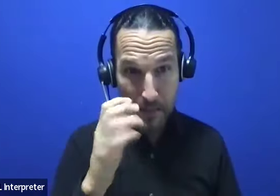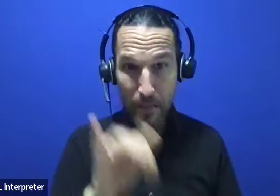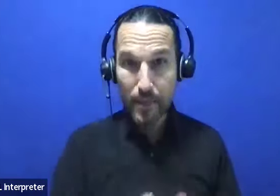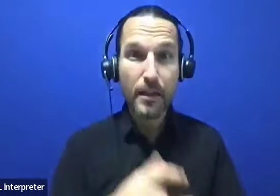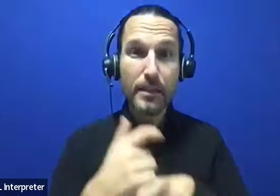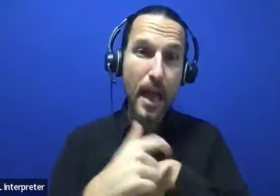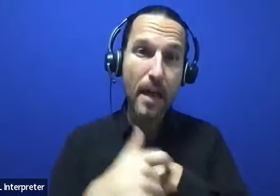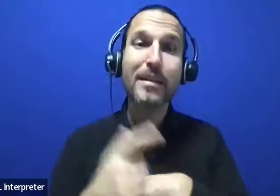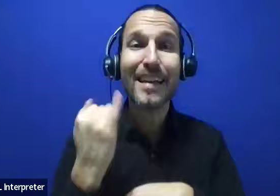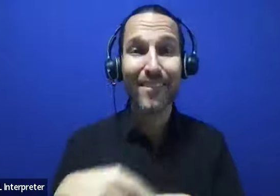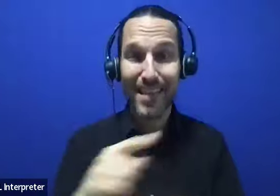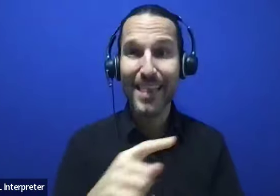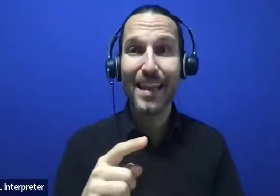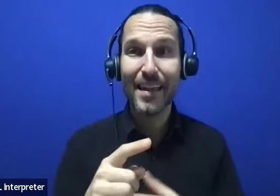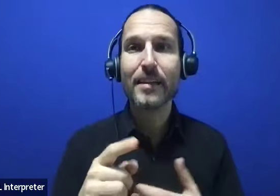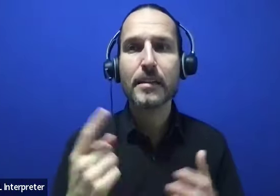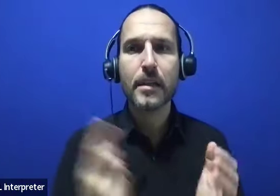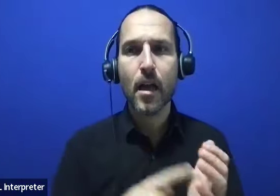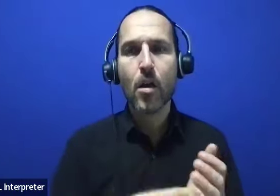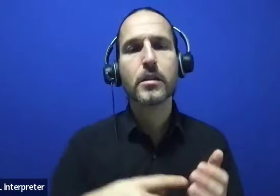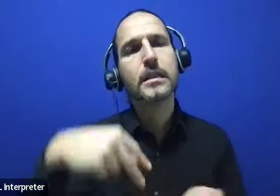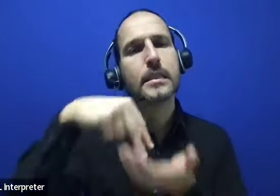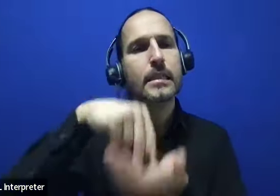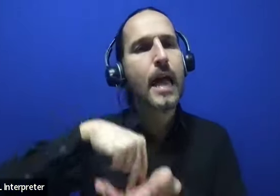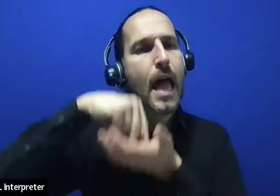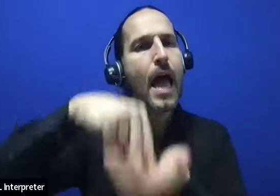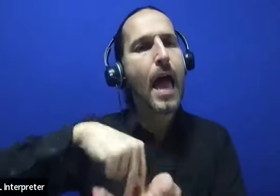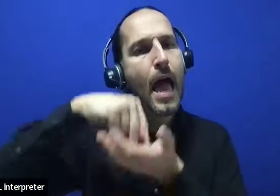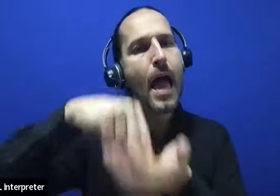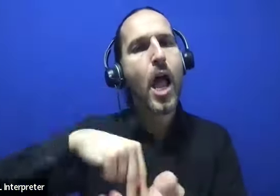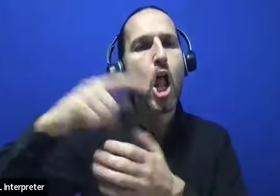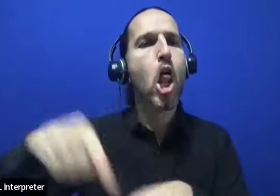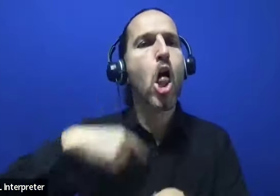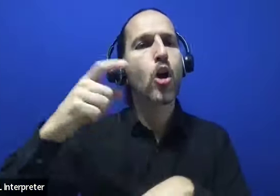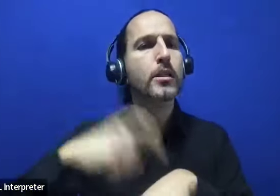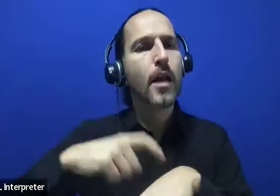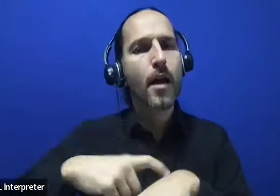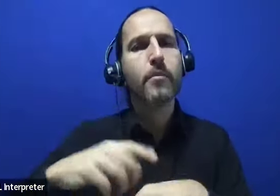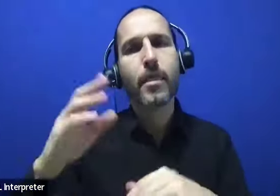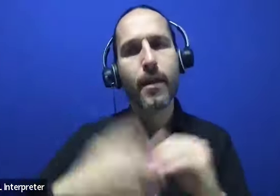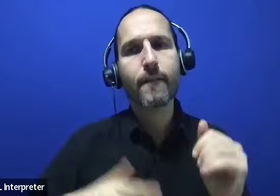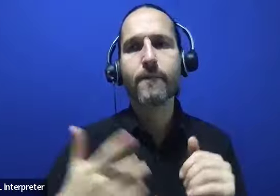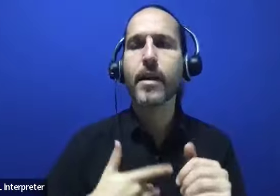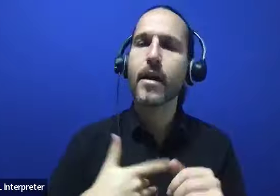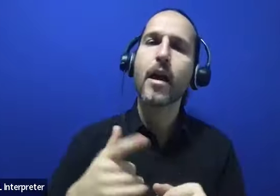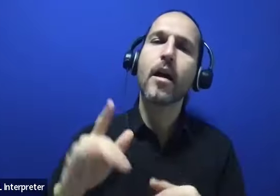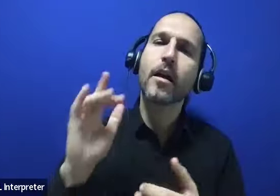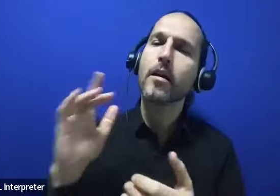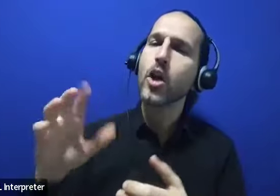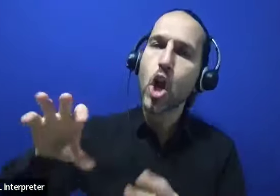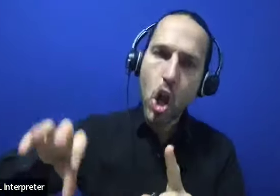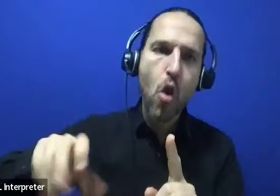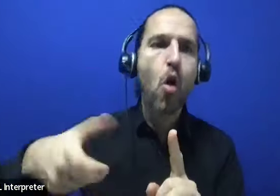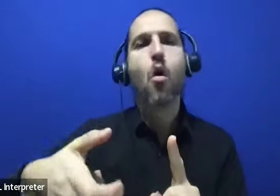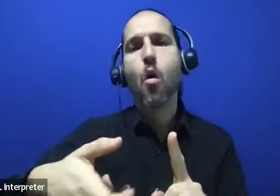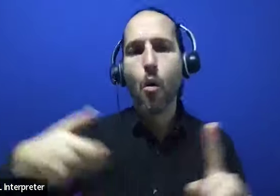who are individuals with deaf-blind may stand at a door for longer than we think is comfortable before they reach out and turn the knob and